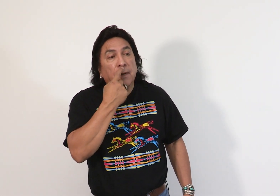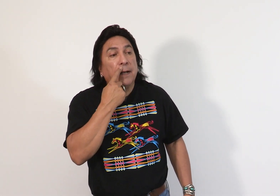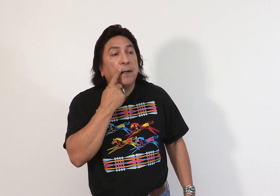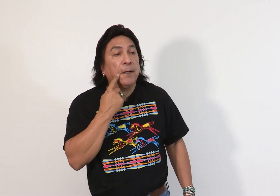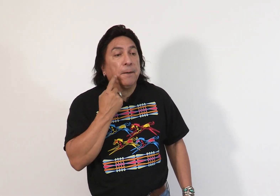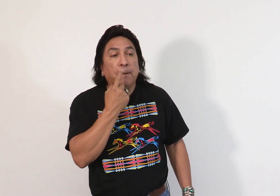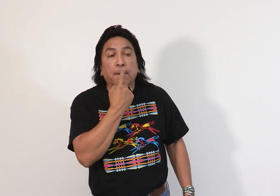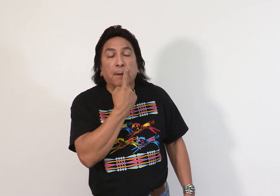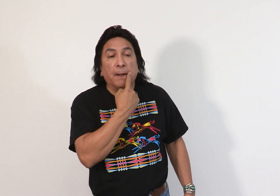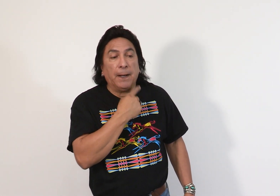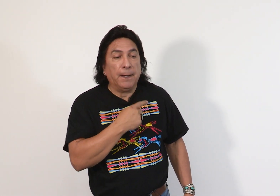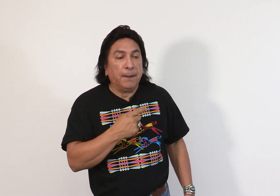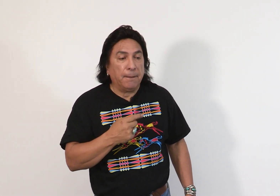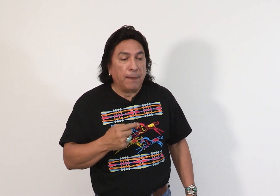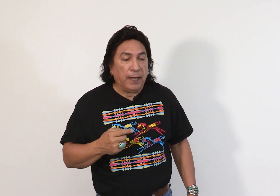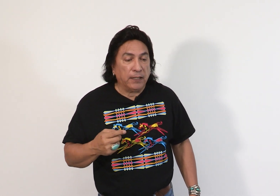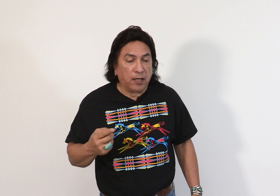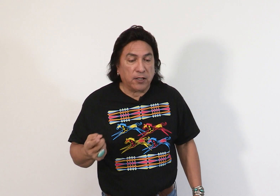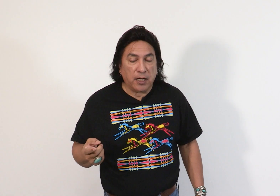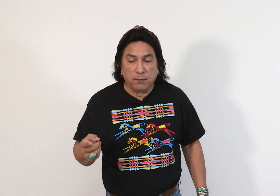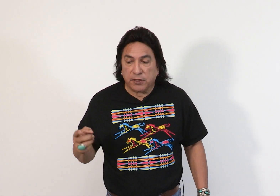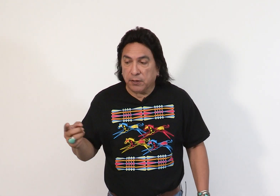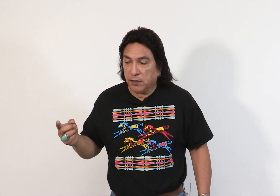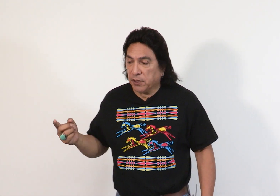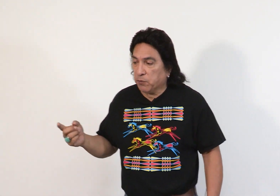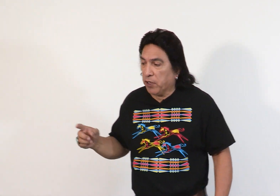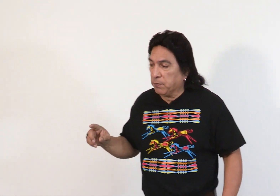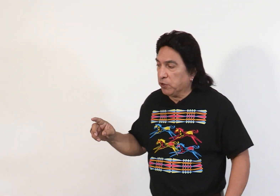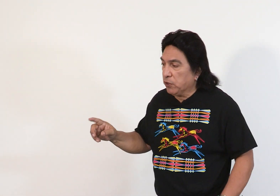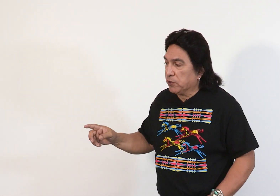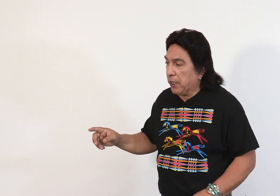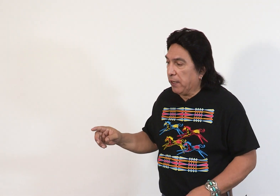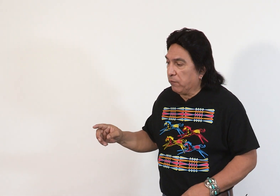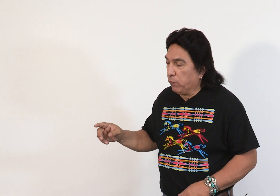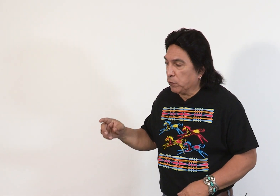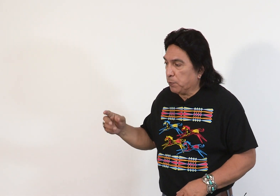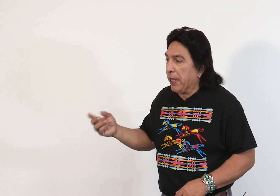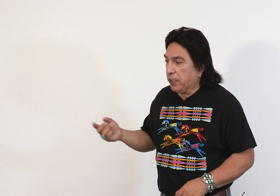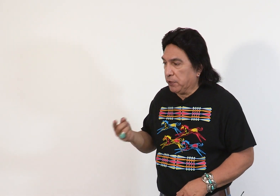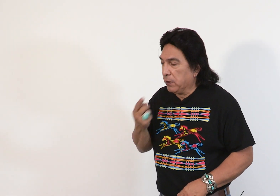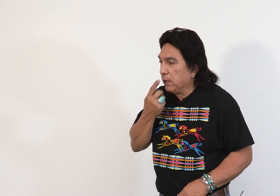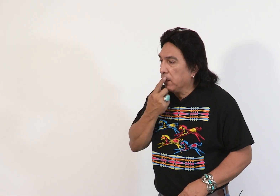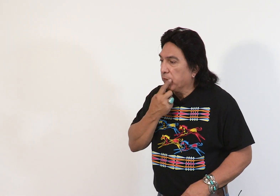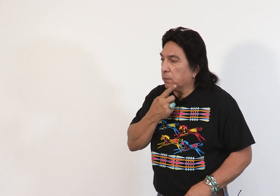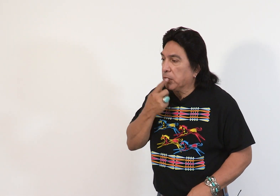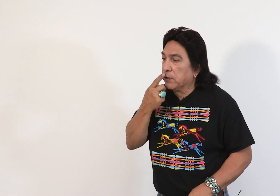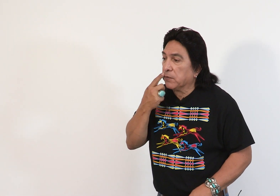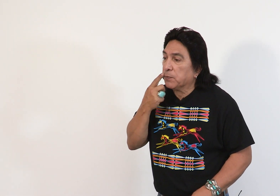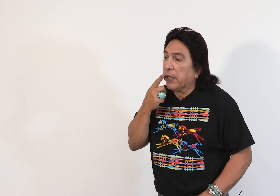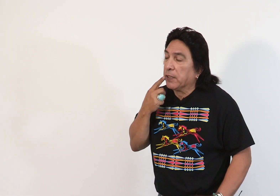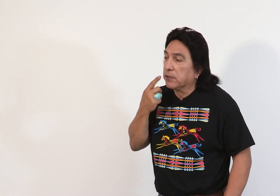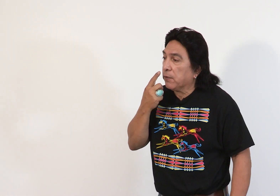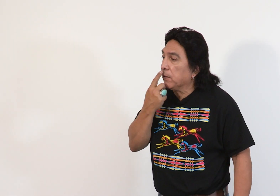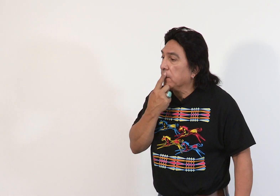right here. And a lot of times, some tribes use that for Spanish. If a person was Spanish, they would do